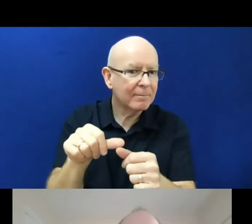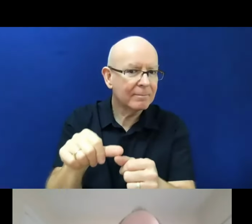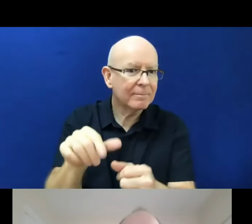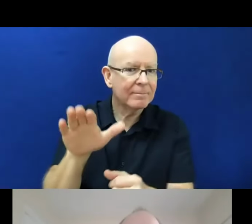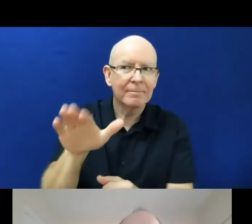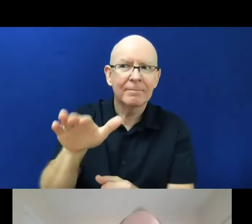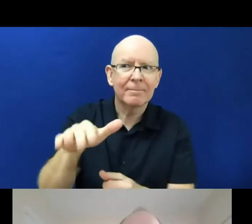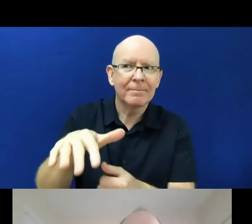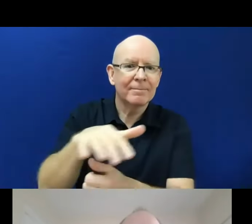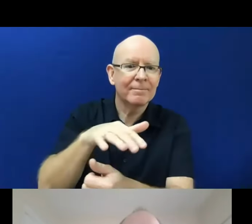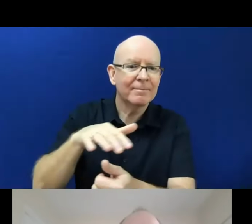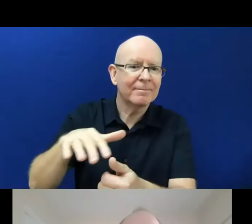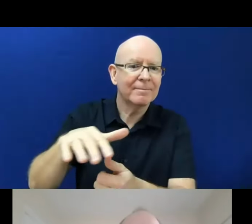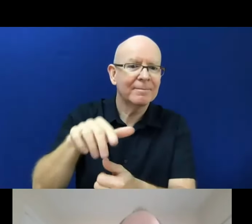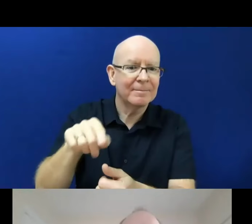the